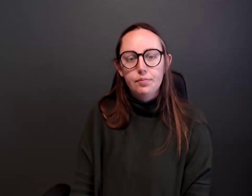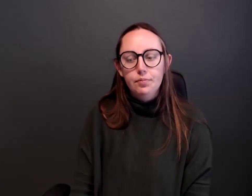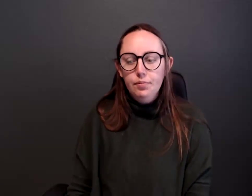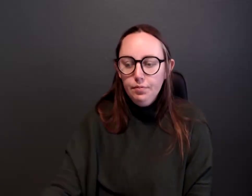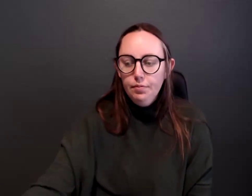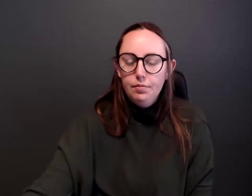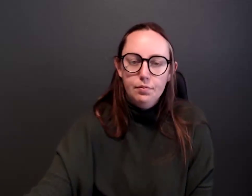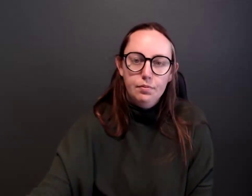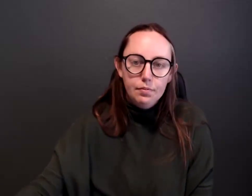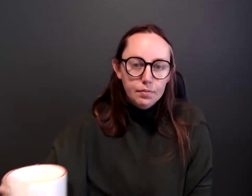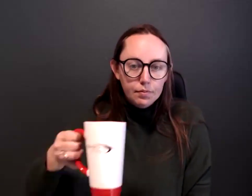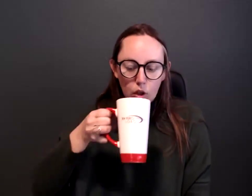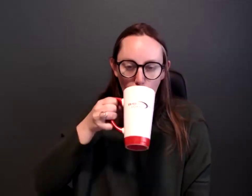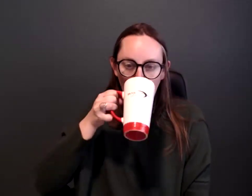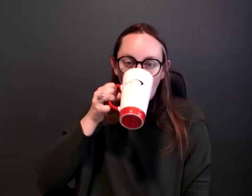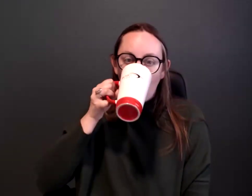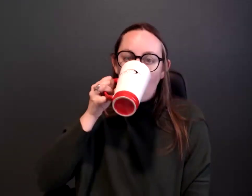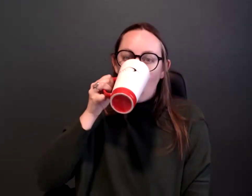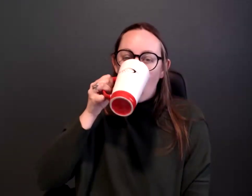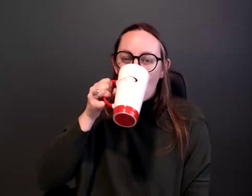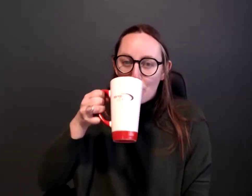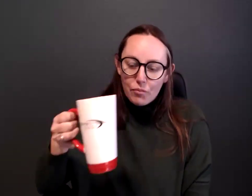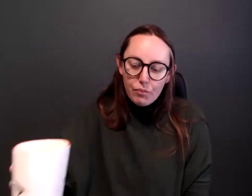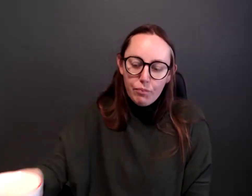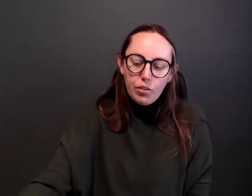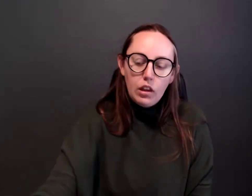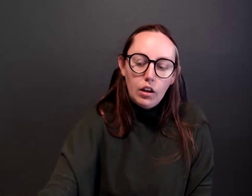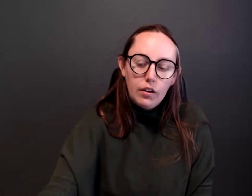Okay, so I'm going to stop sharing that.